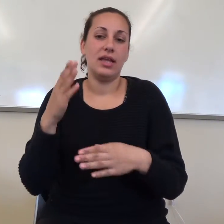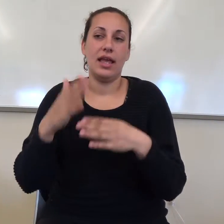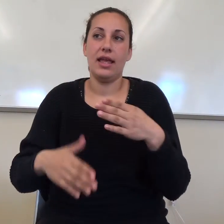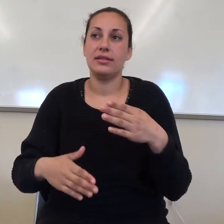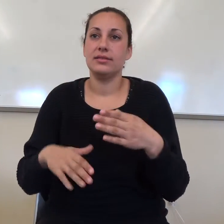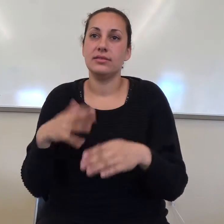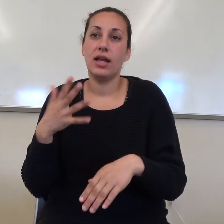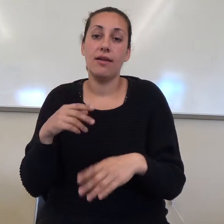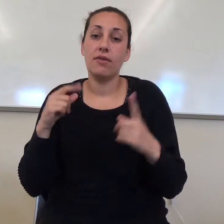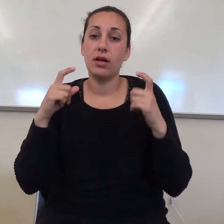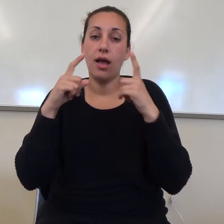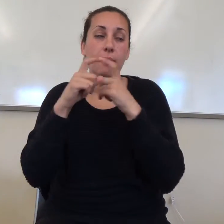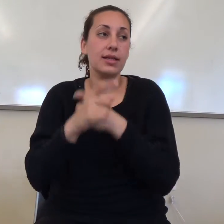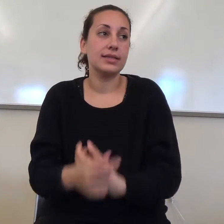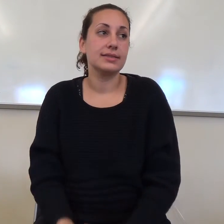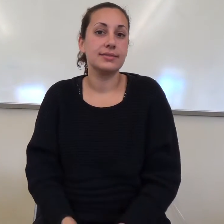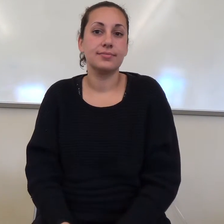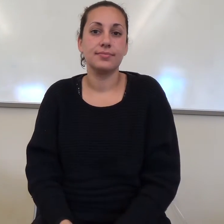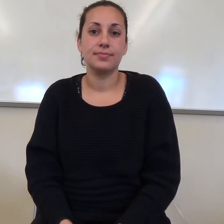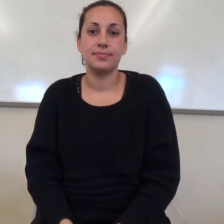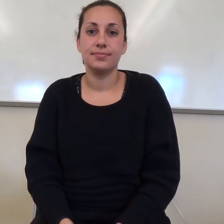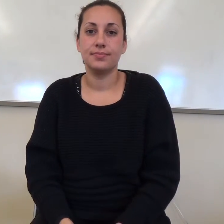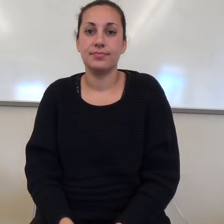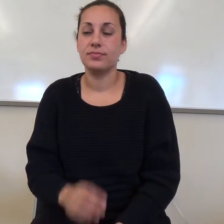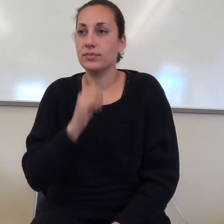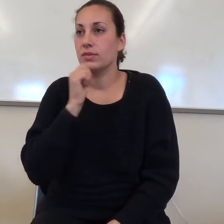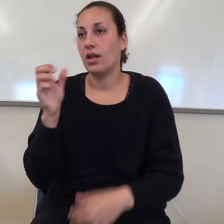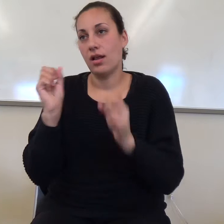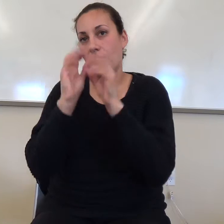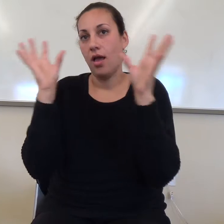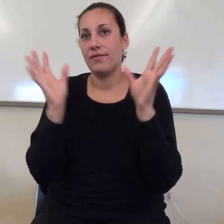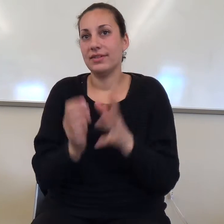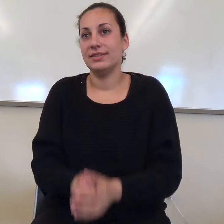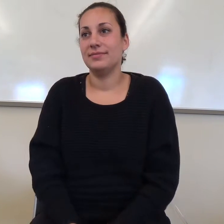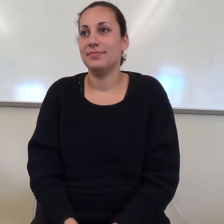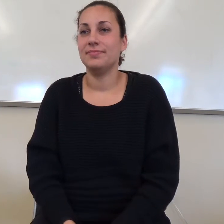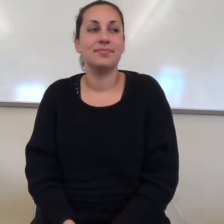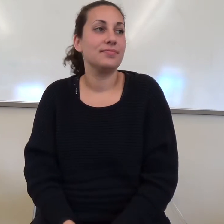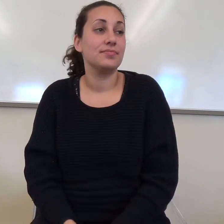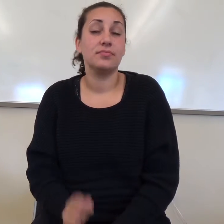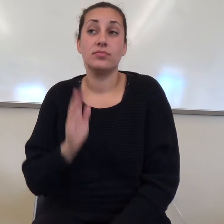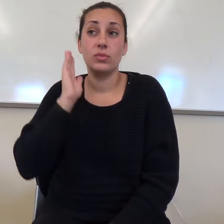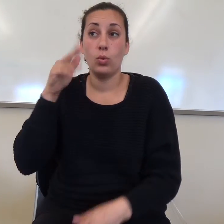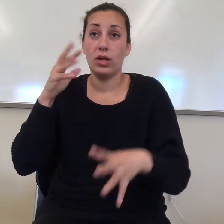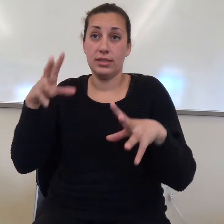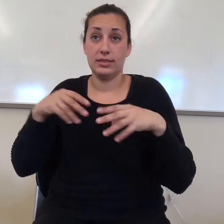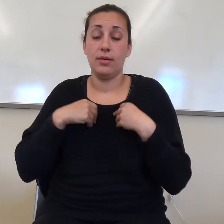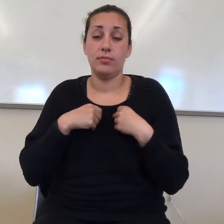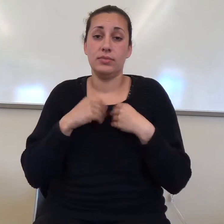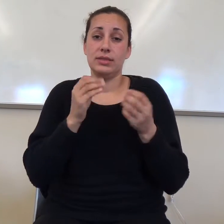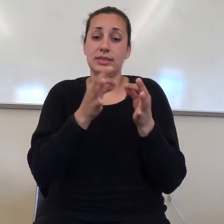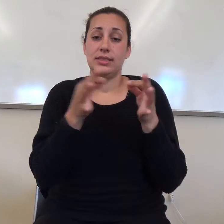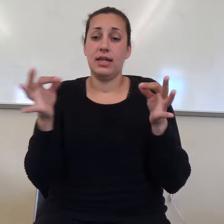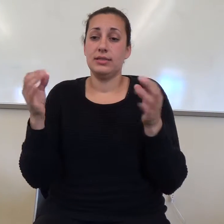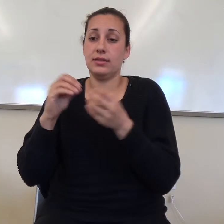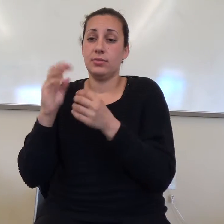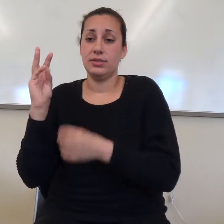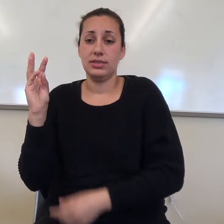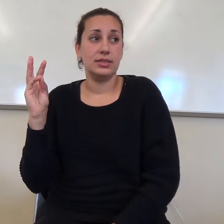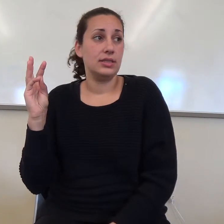complex one to start off with. It isn't really obvious. Okay? So I would accept 6 by process of elimination,